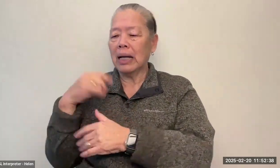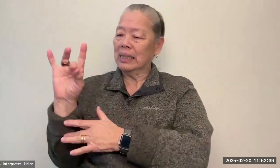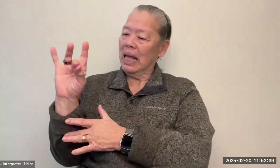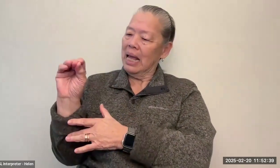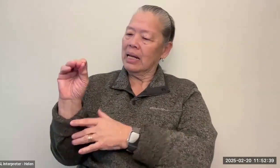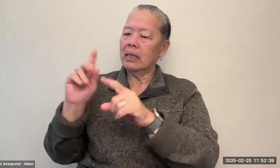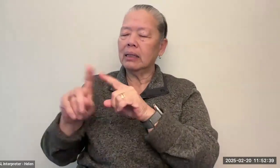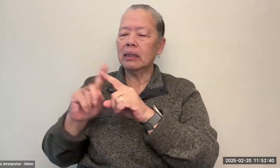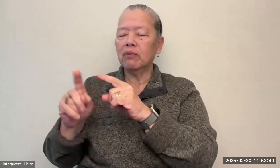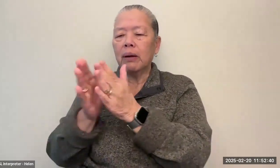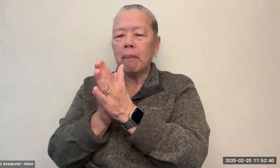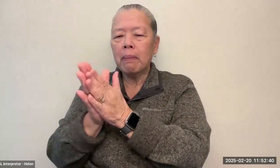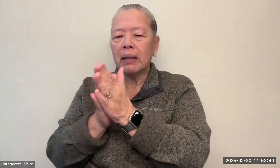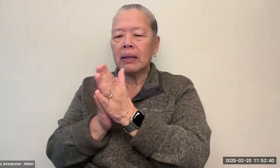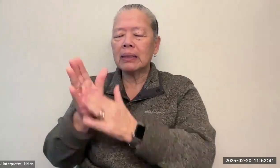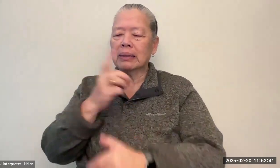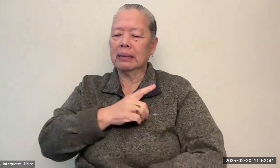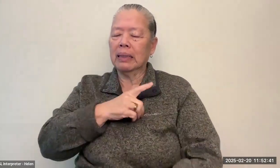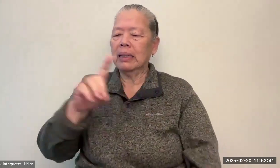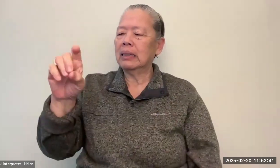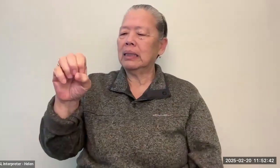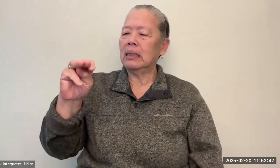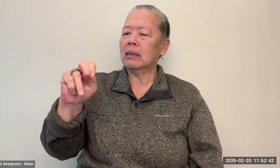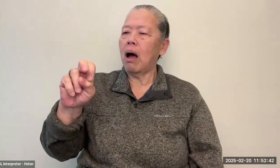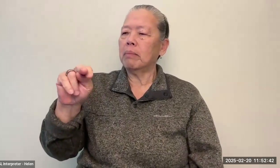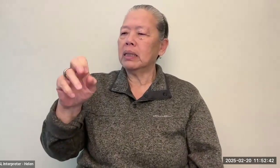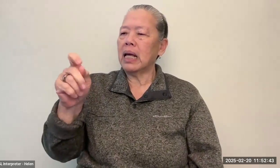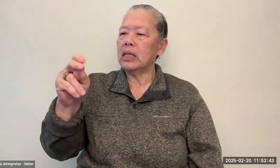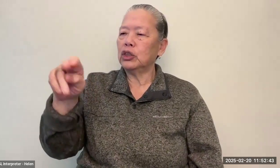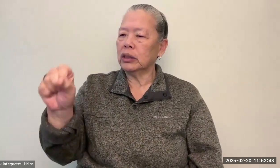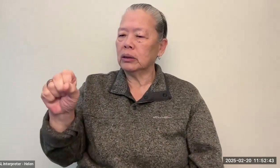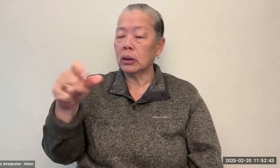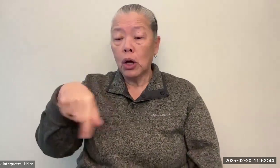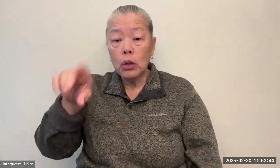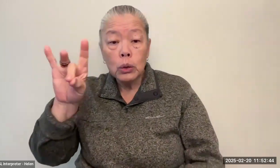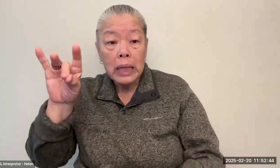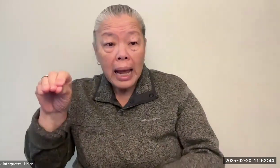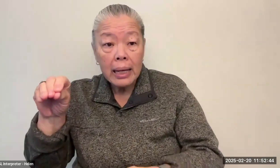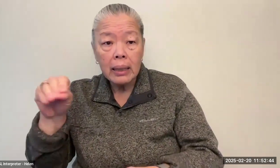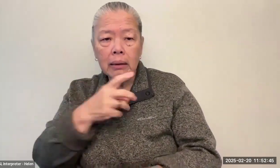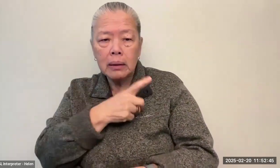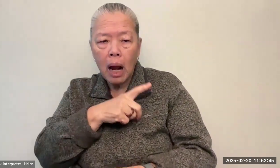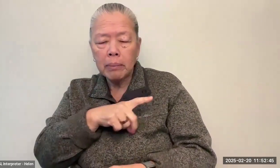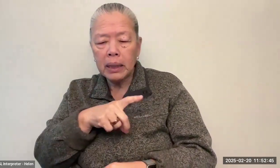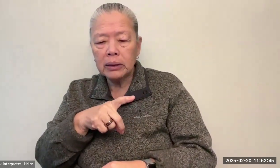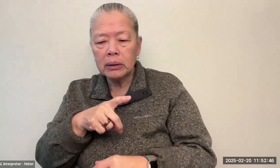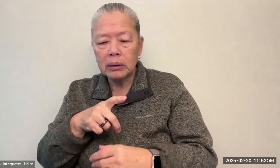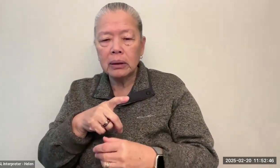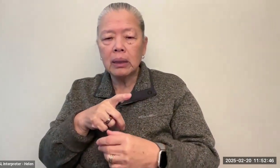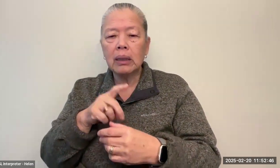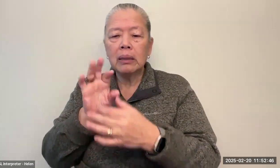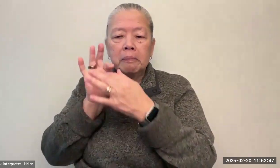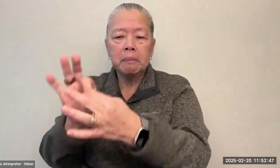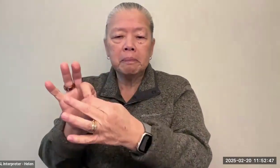Methodist denominations. And those 80 denominations, in order to be a part of the World Methodist Council,